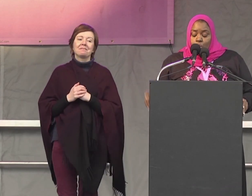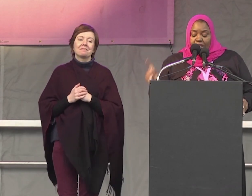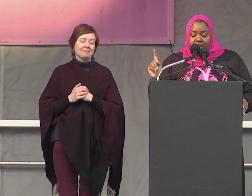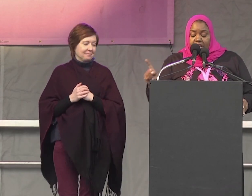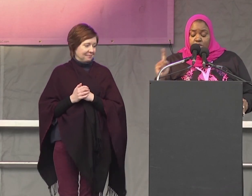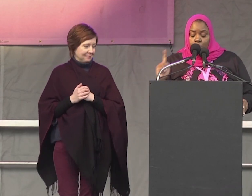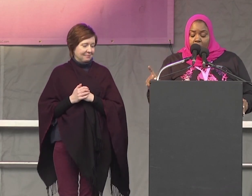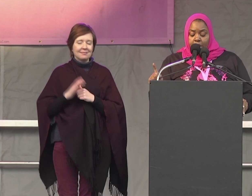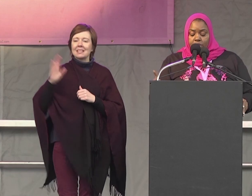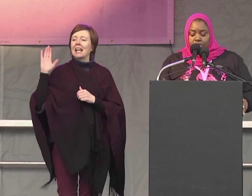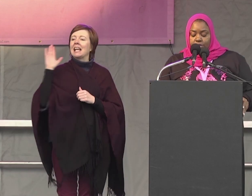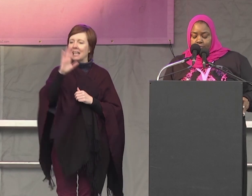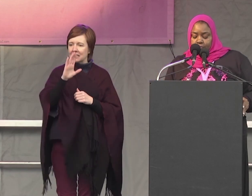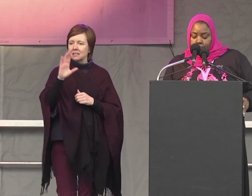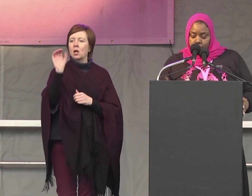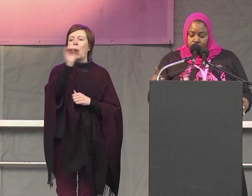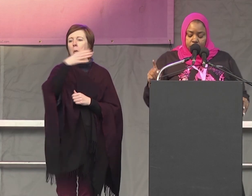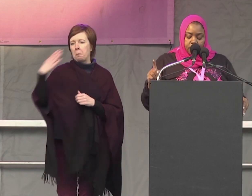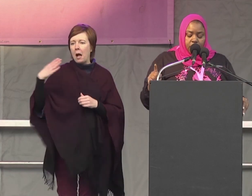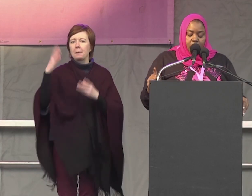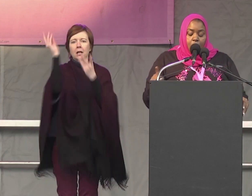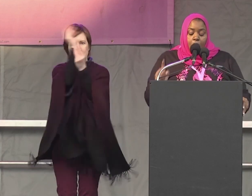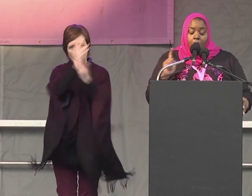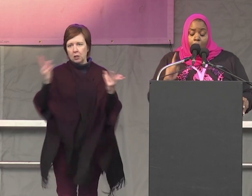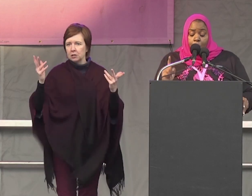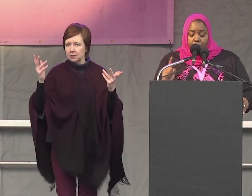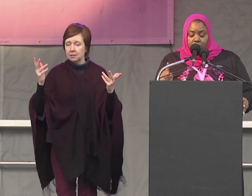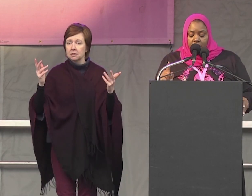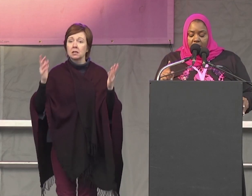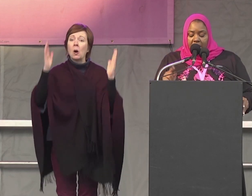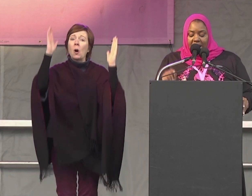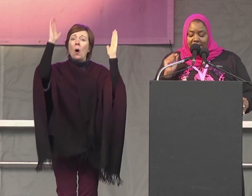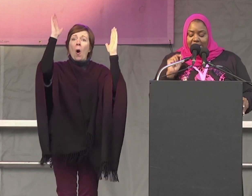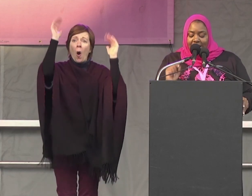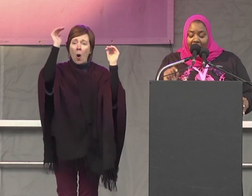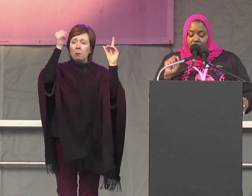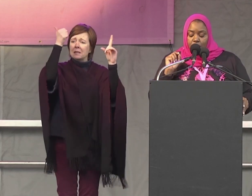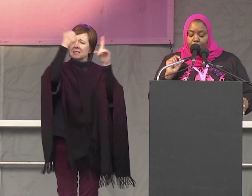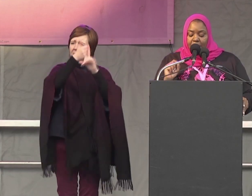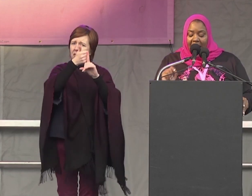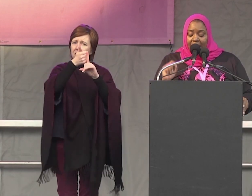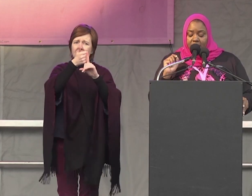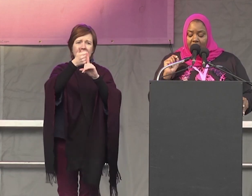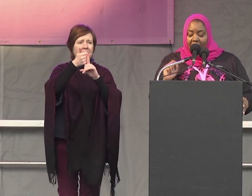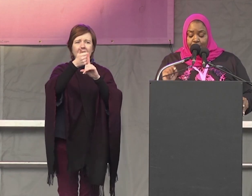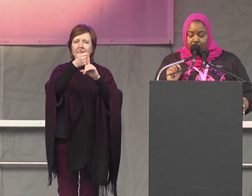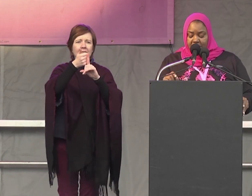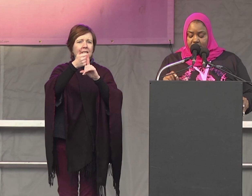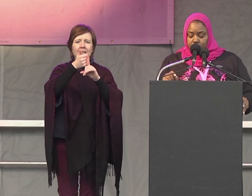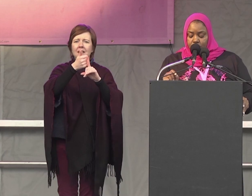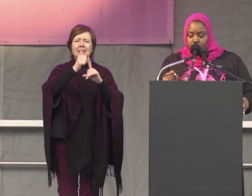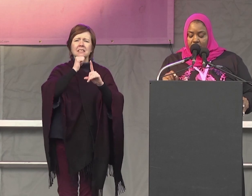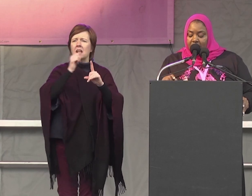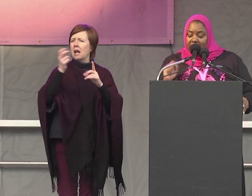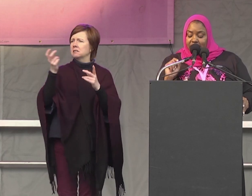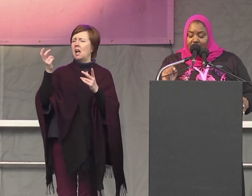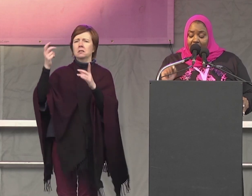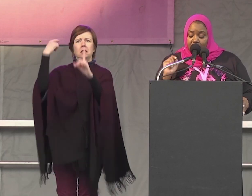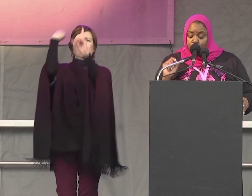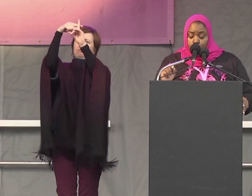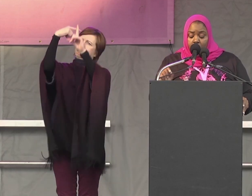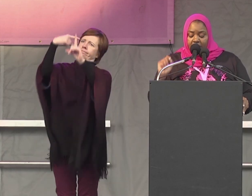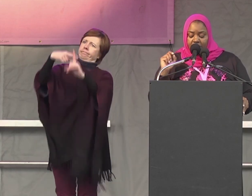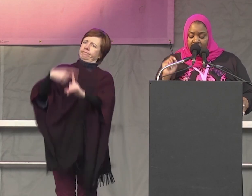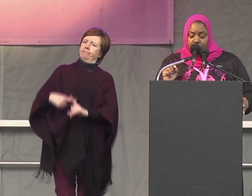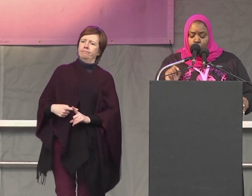leave you with his words. Hope is not blind optimism. It's